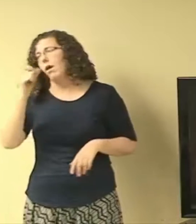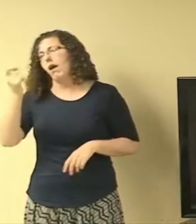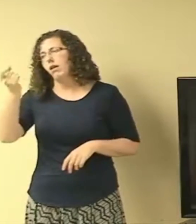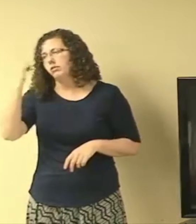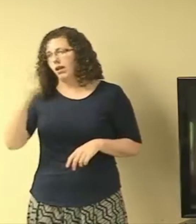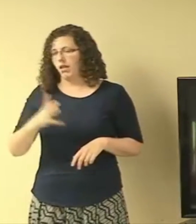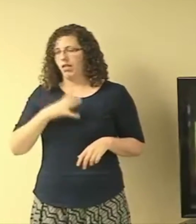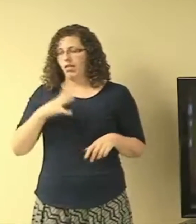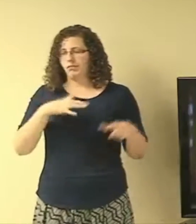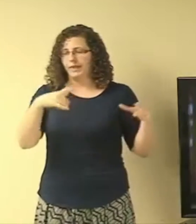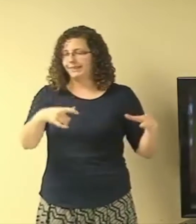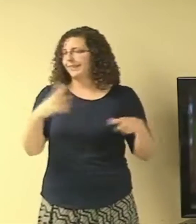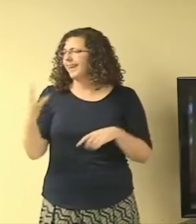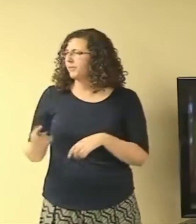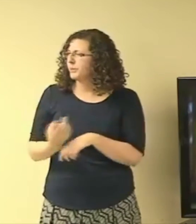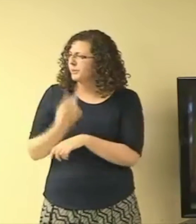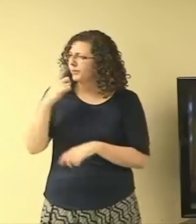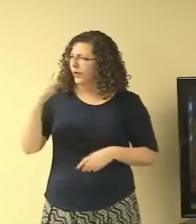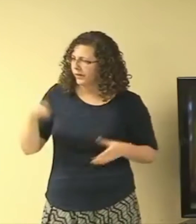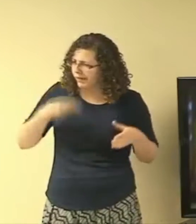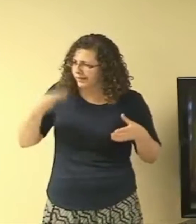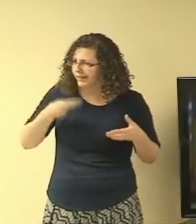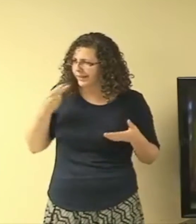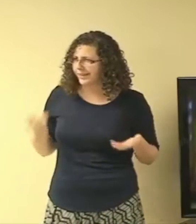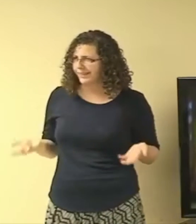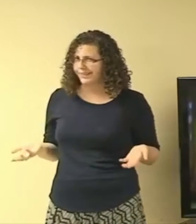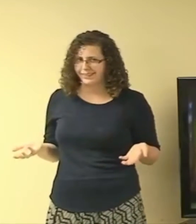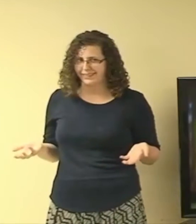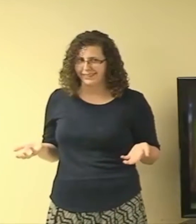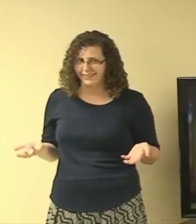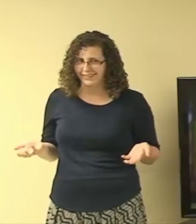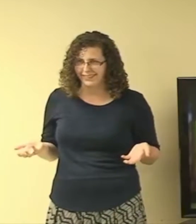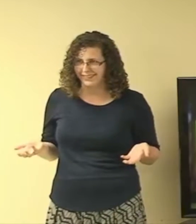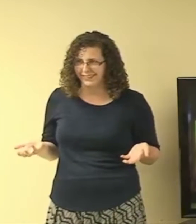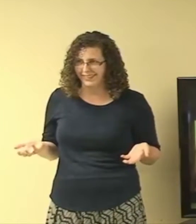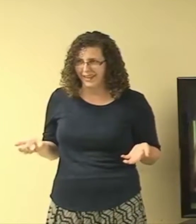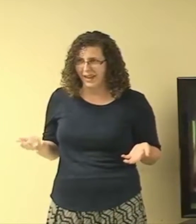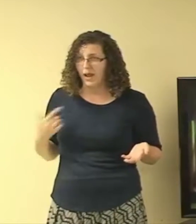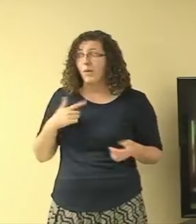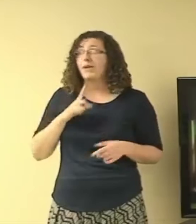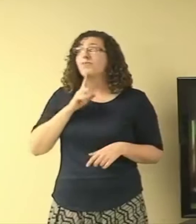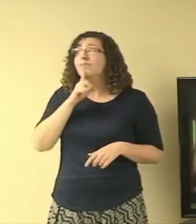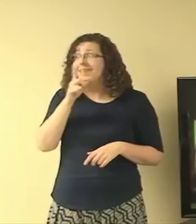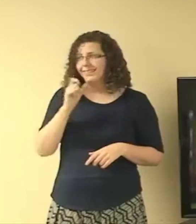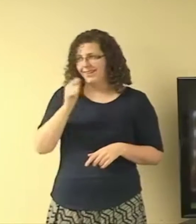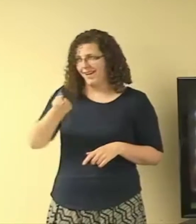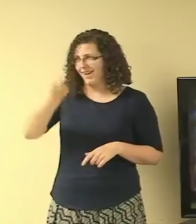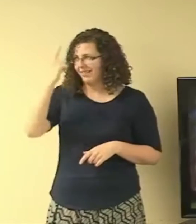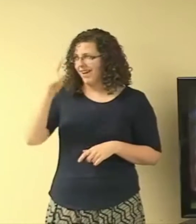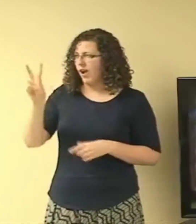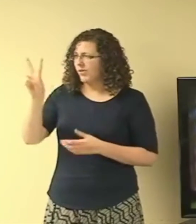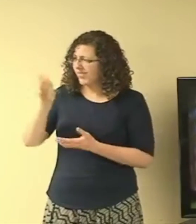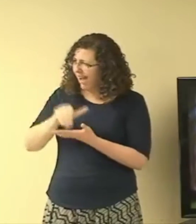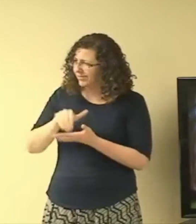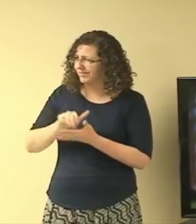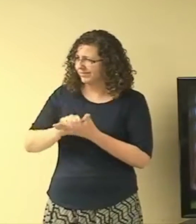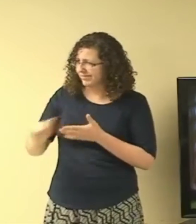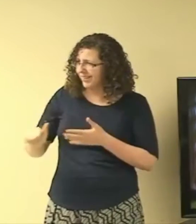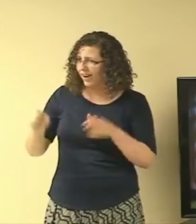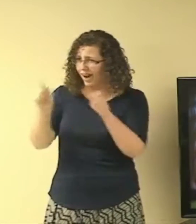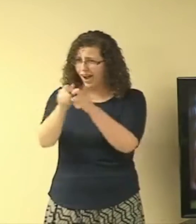understand china that we never eat on, and we really do not understand a $2,000 cabinet to put it